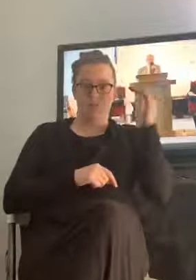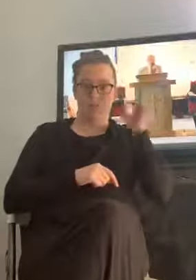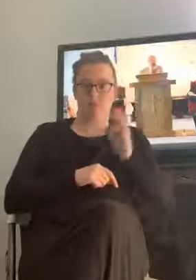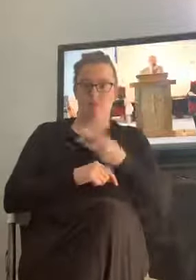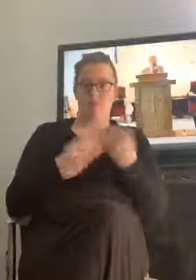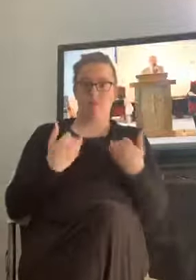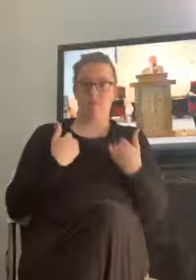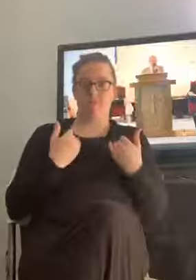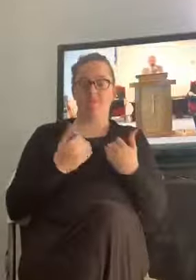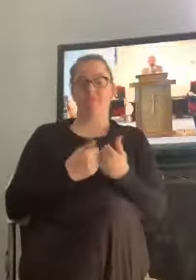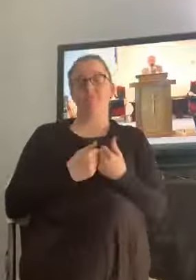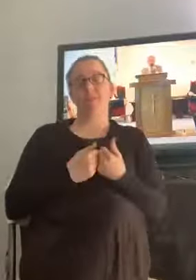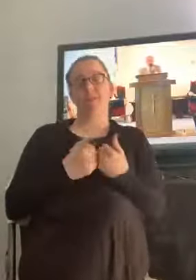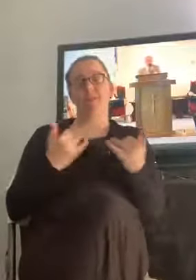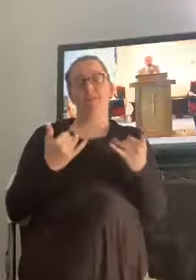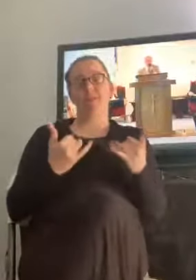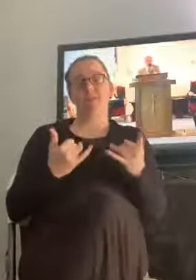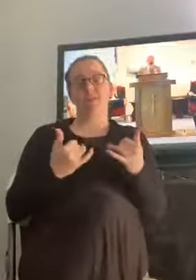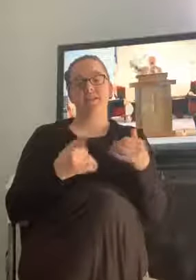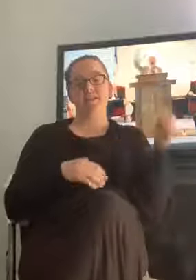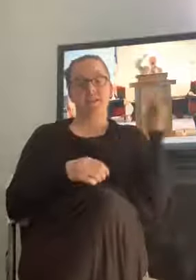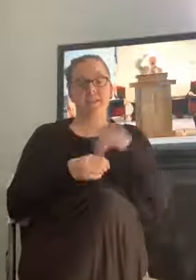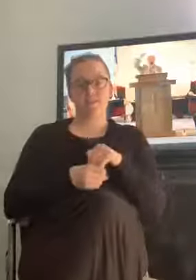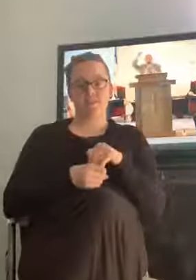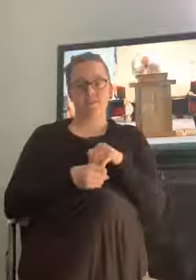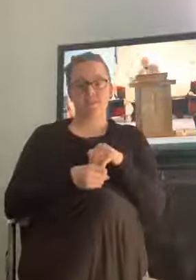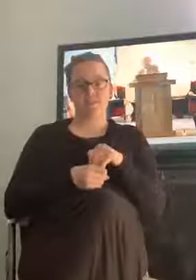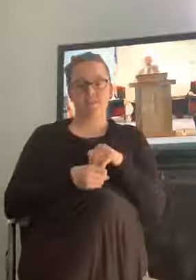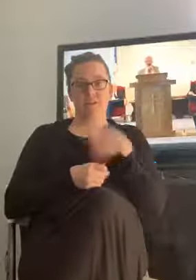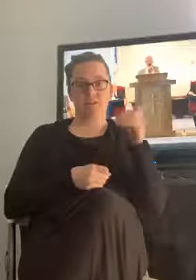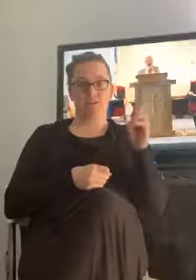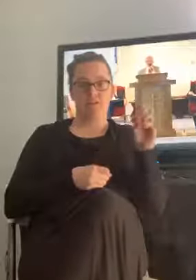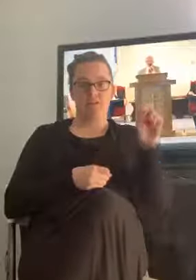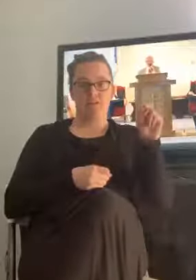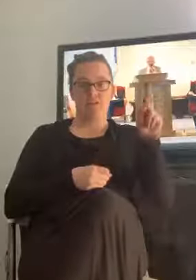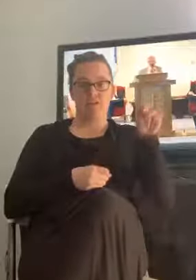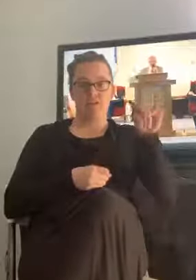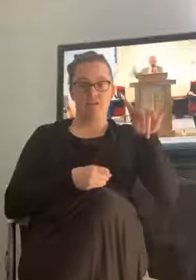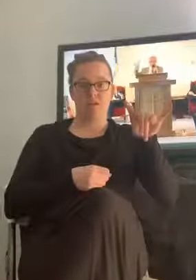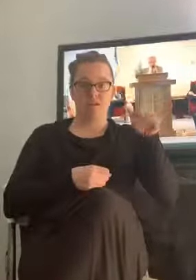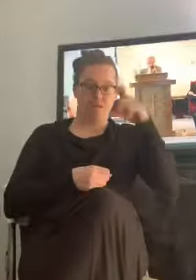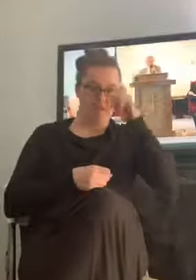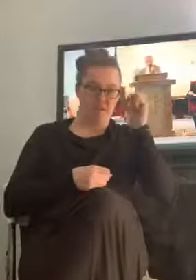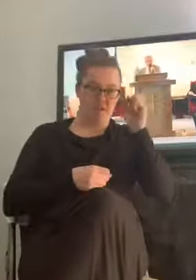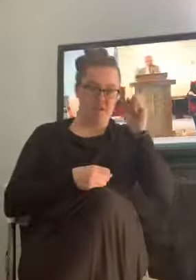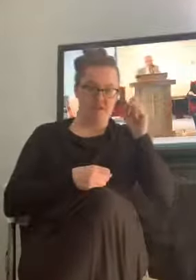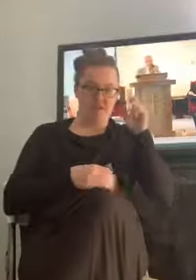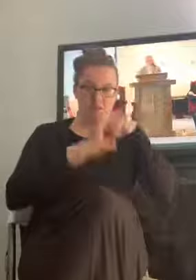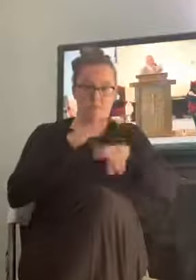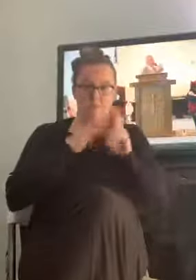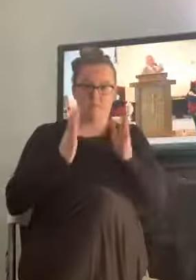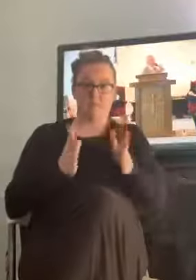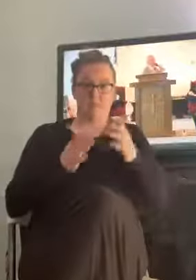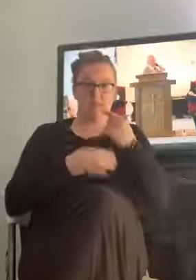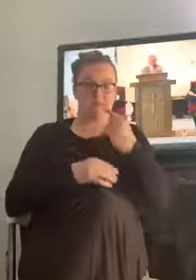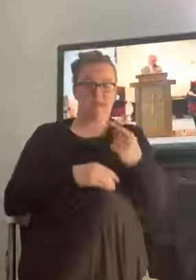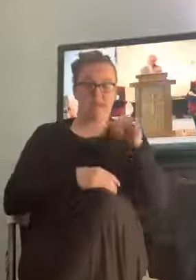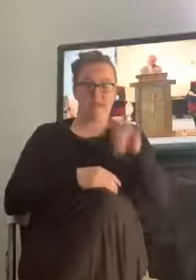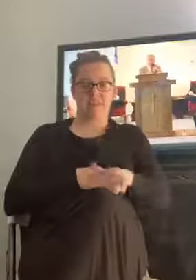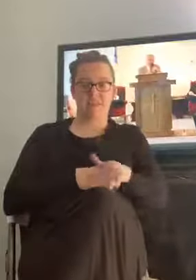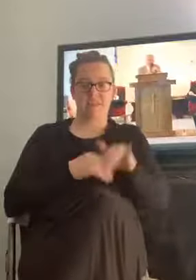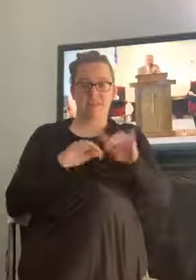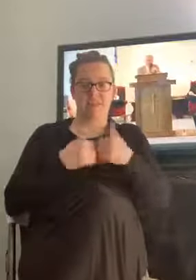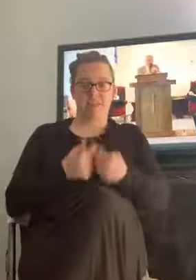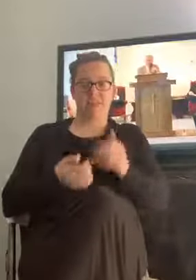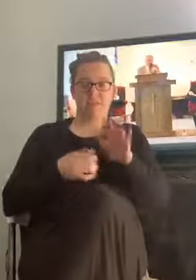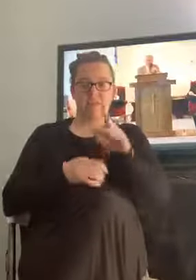into Jerusalem with the donkey is because it was prophesied. Because the prophet said, this is how your king